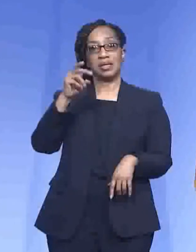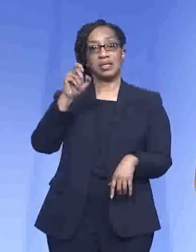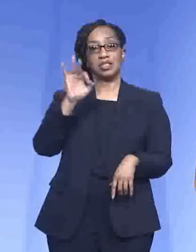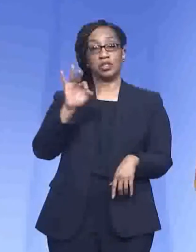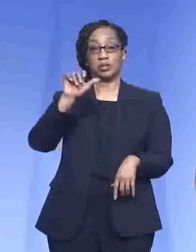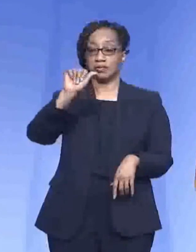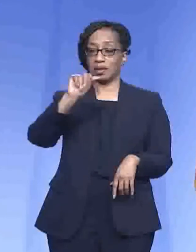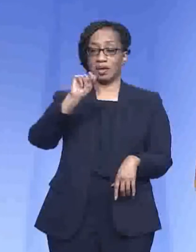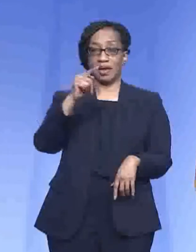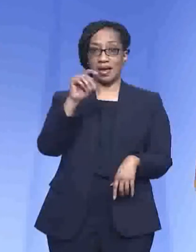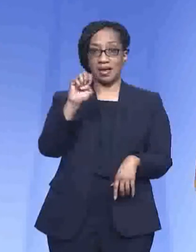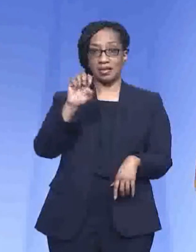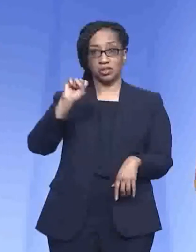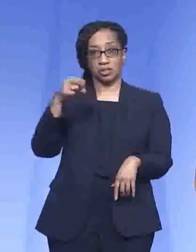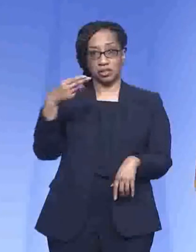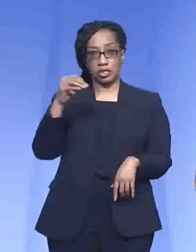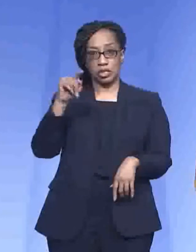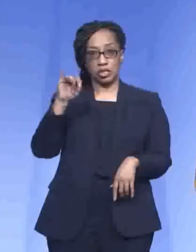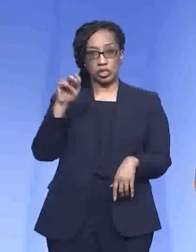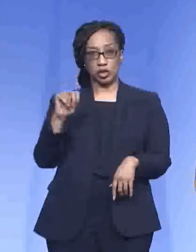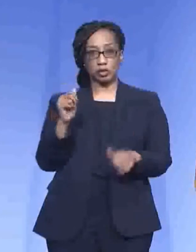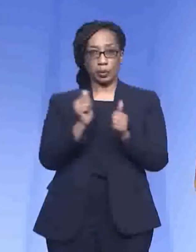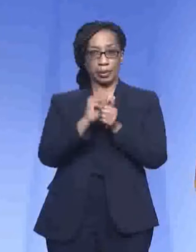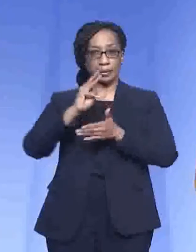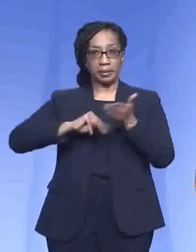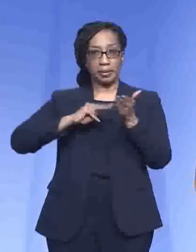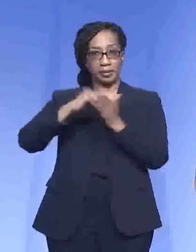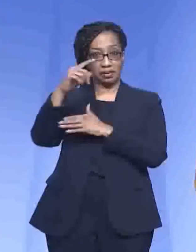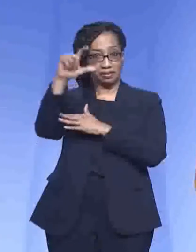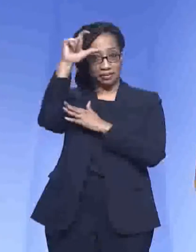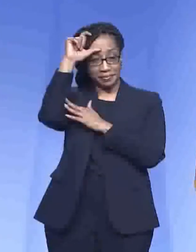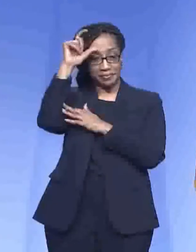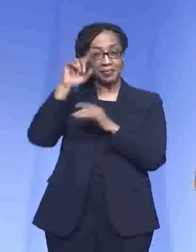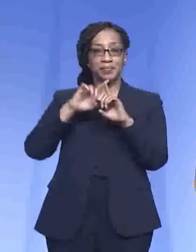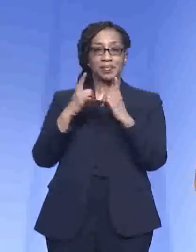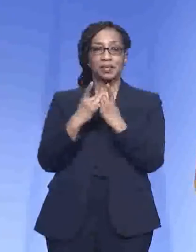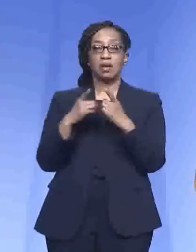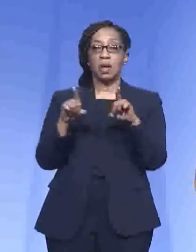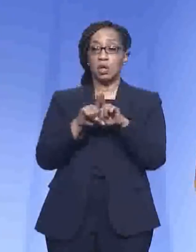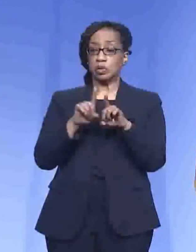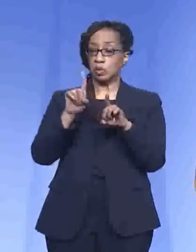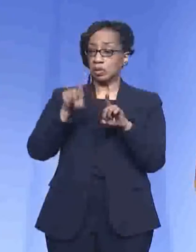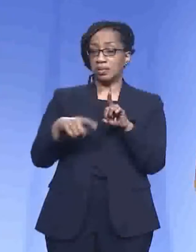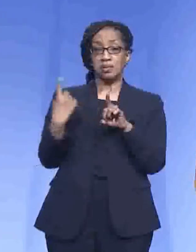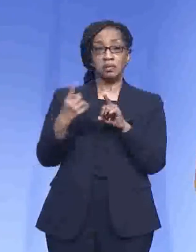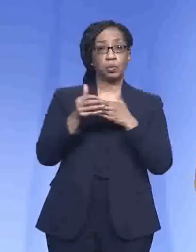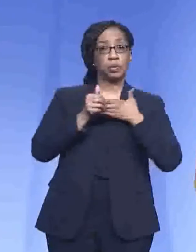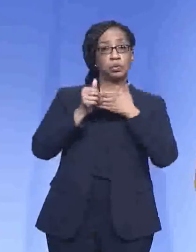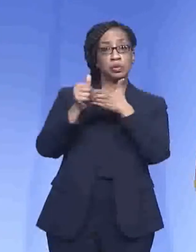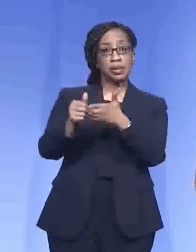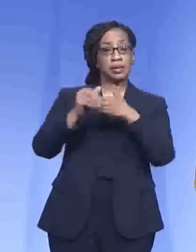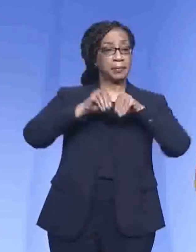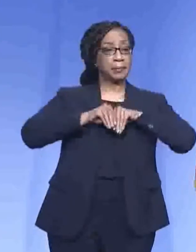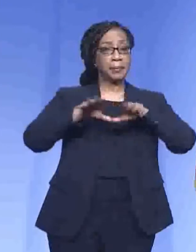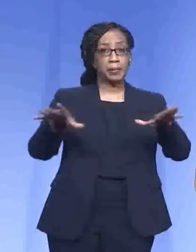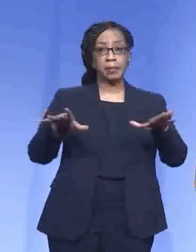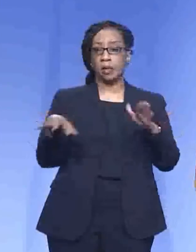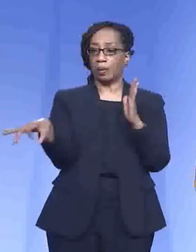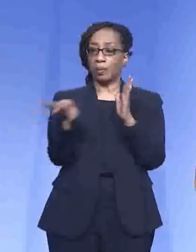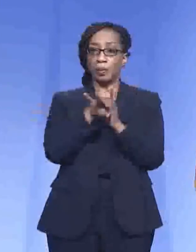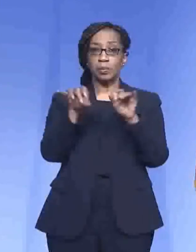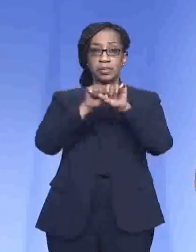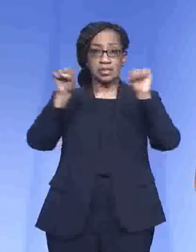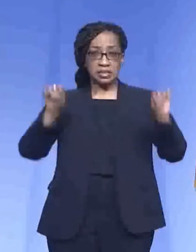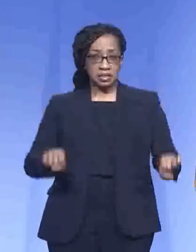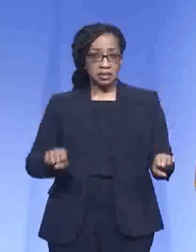Memphis Fire Department. We also have a lead for the planning of the distribution, the appointment system, and